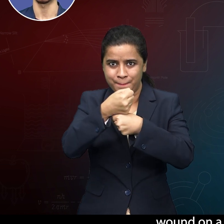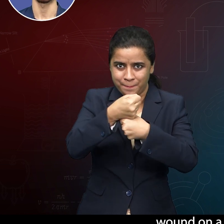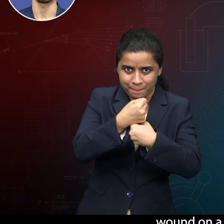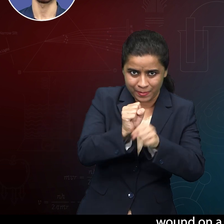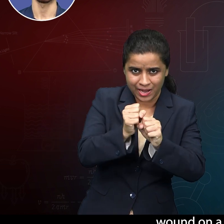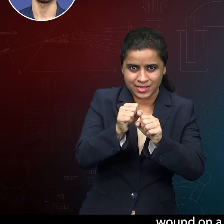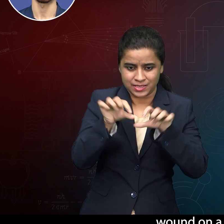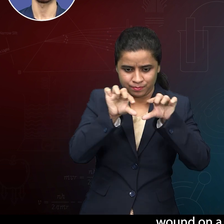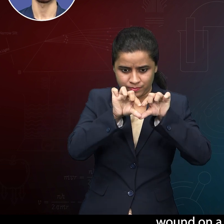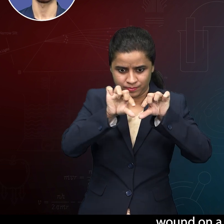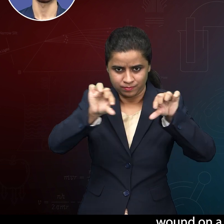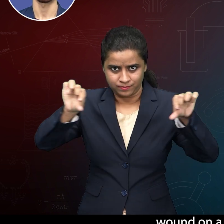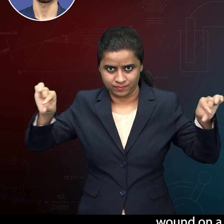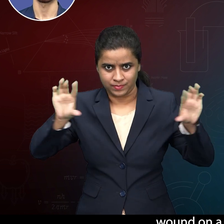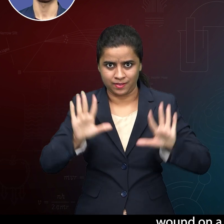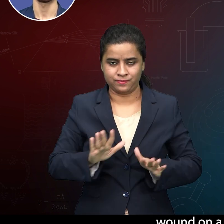body.